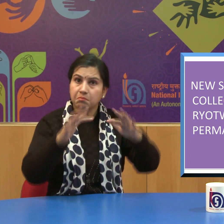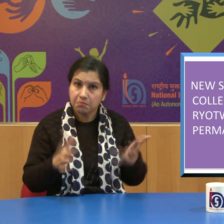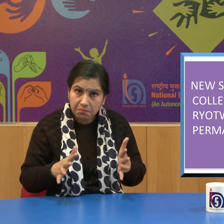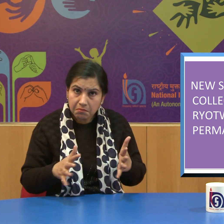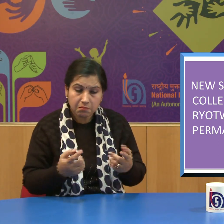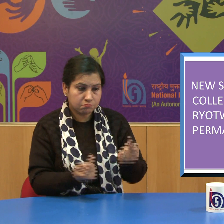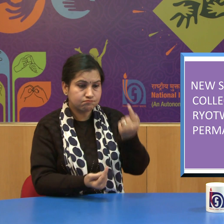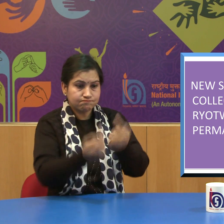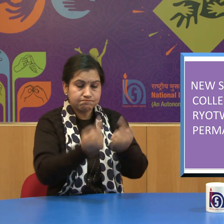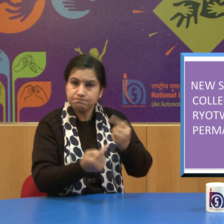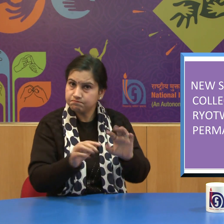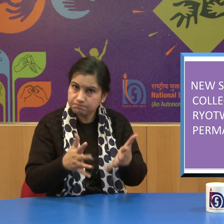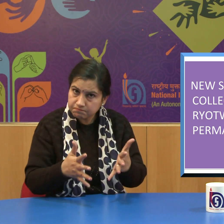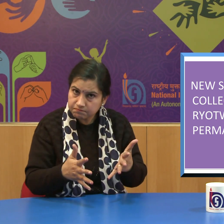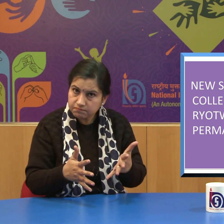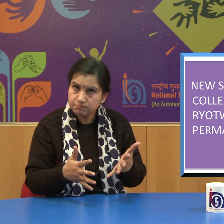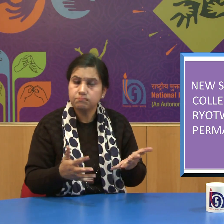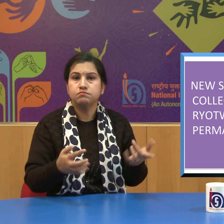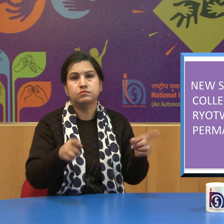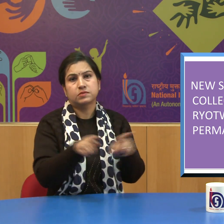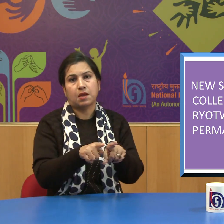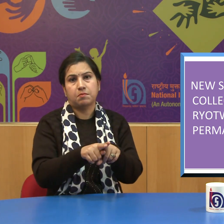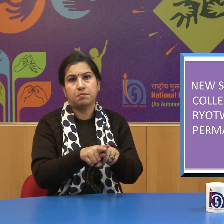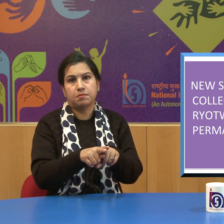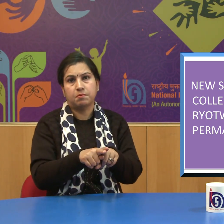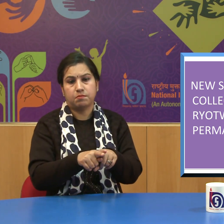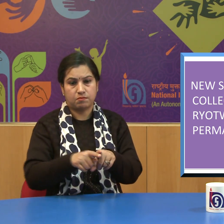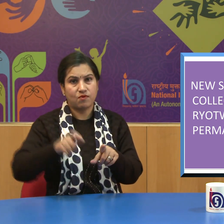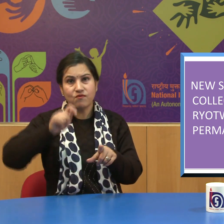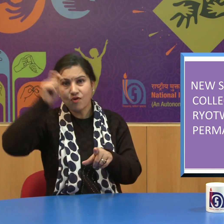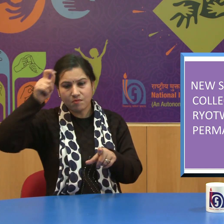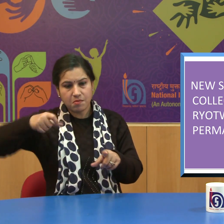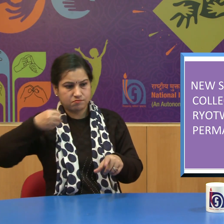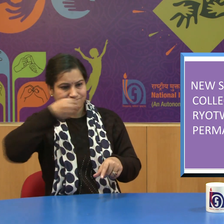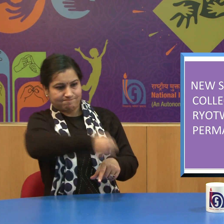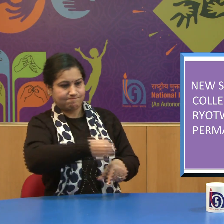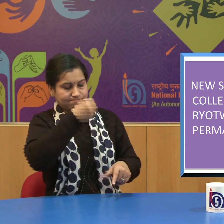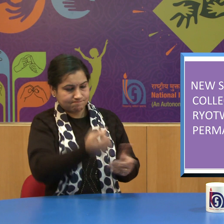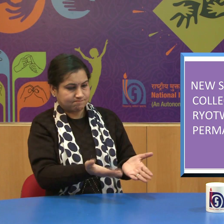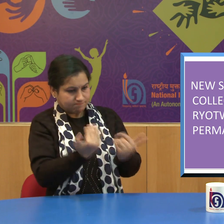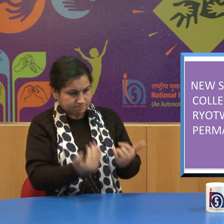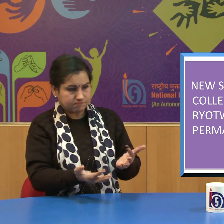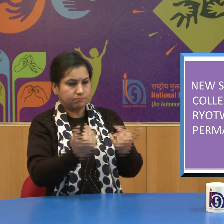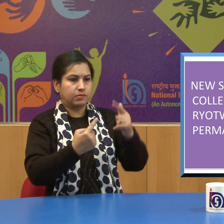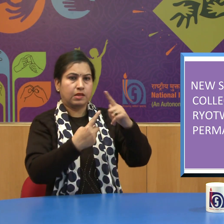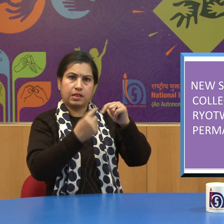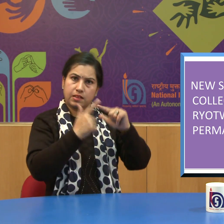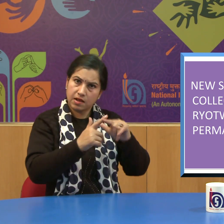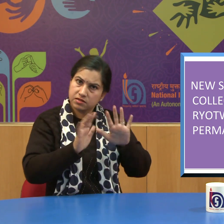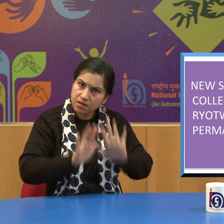no rain and there is no crop, the British did not reduce the